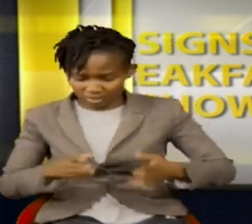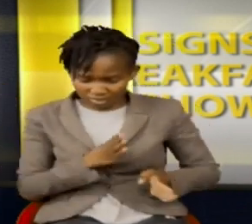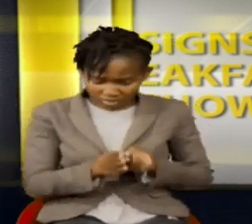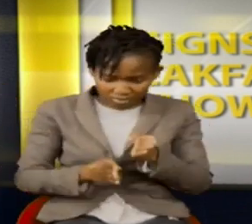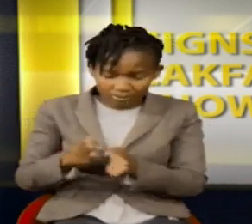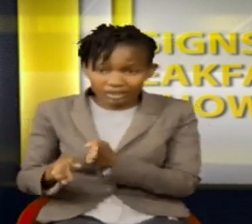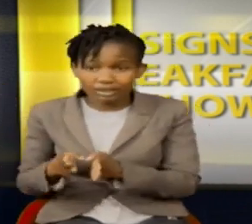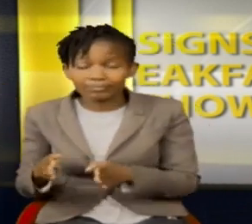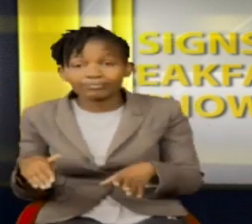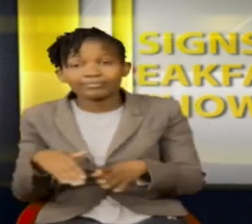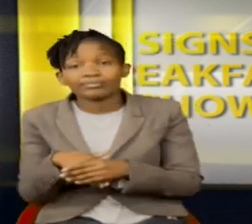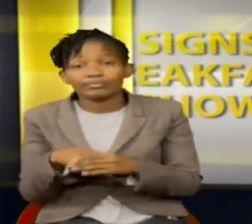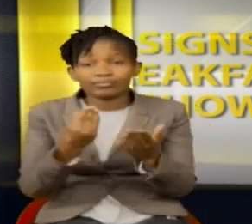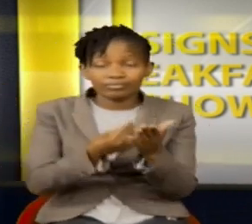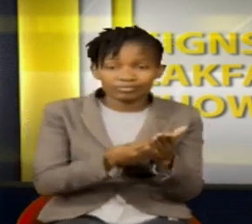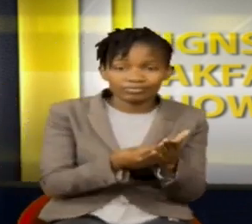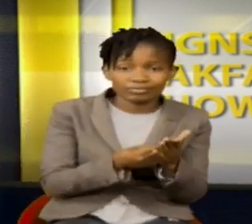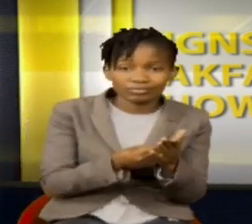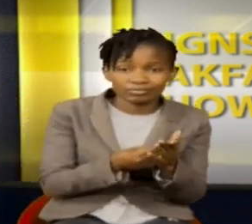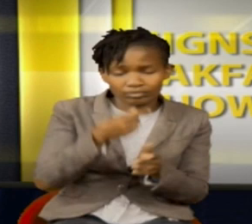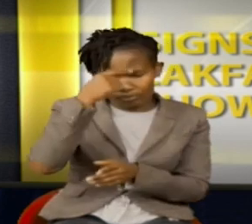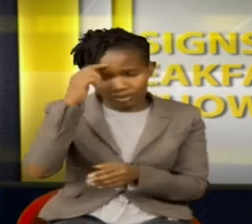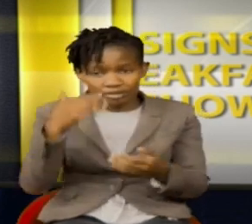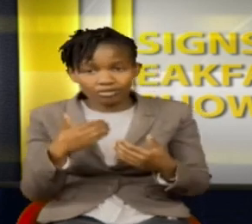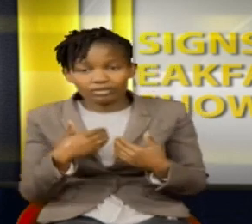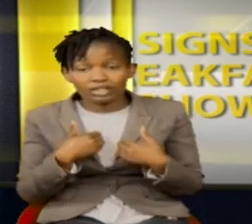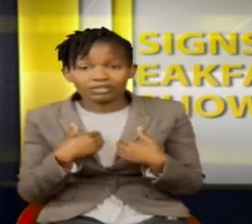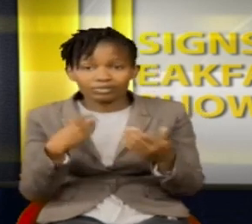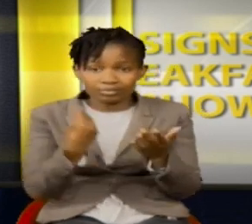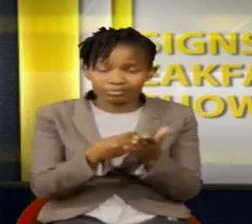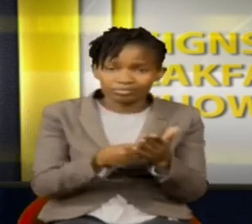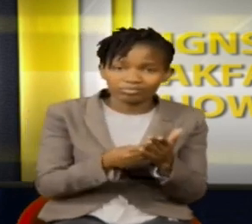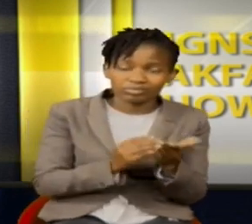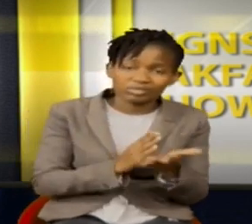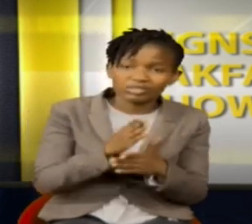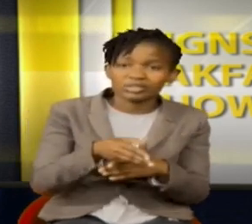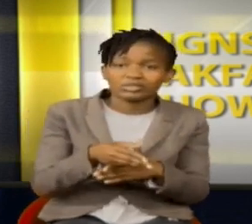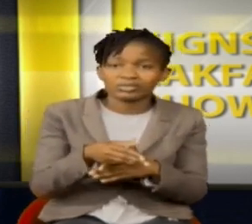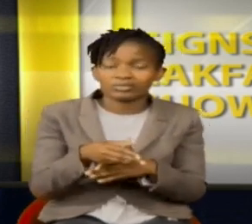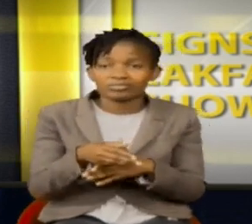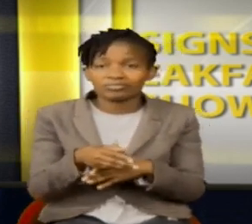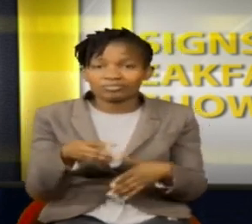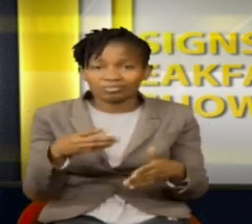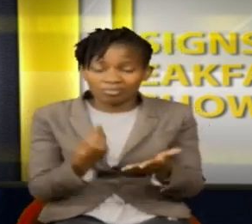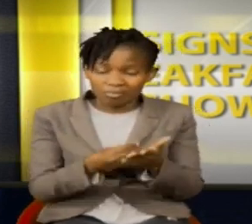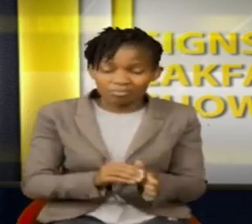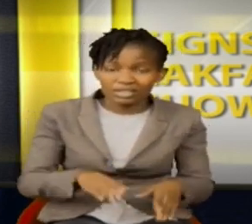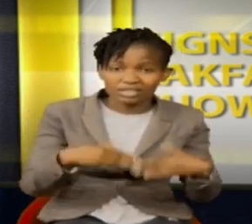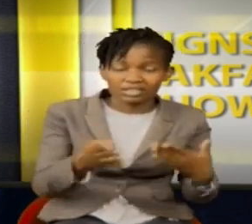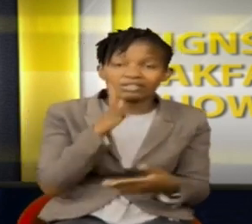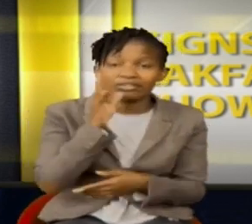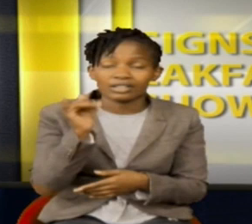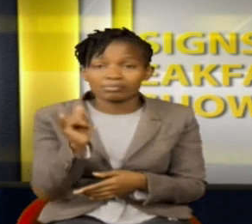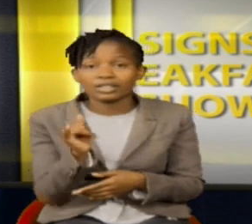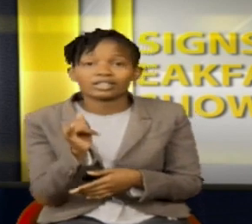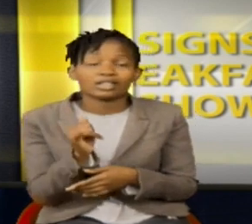their finances. Yeah. Because you find that they have a lot of money passing through their hands through pocket money and things like that. Yeah. You know, you are index one, your uncle